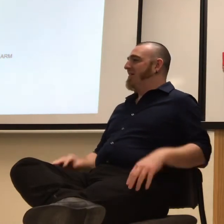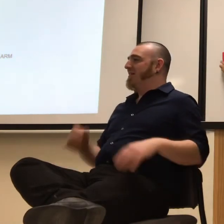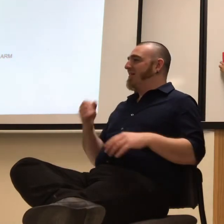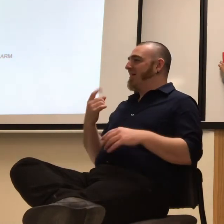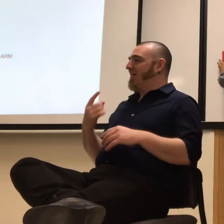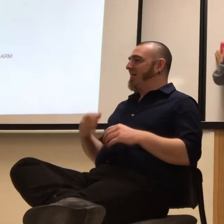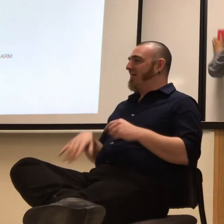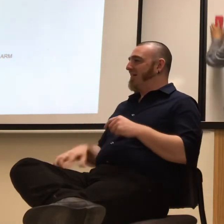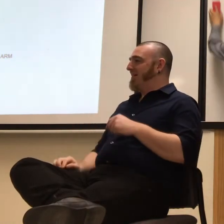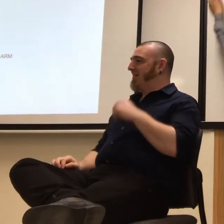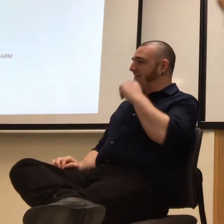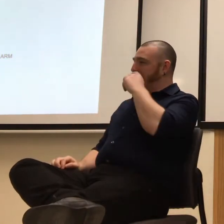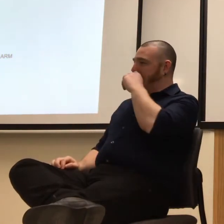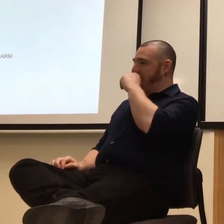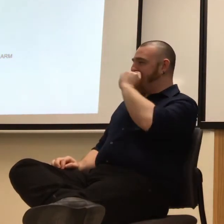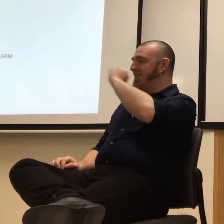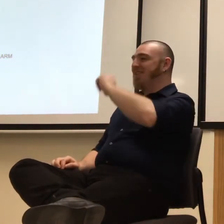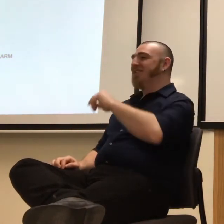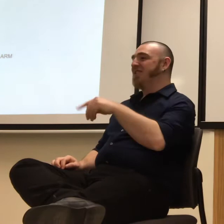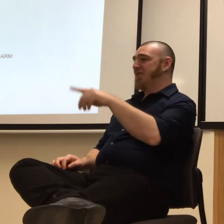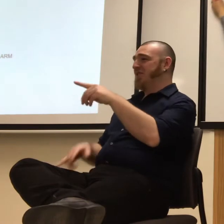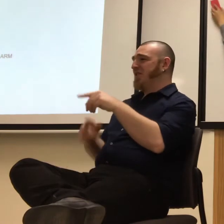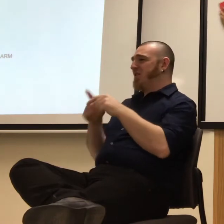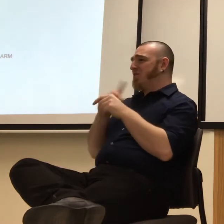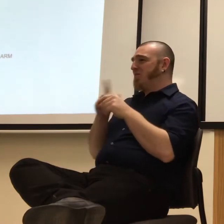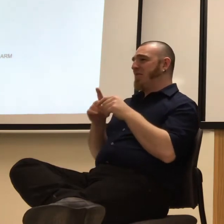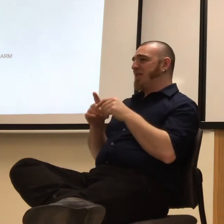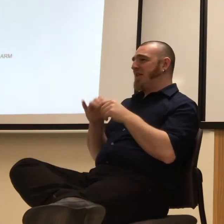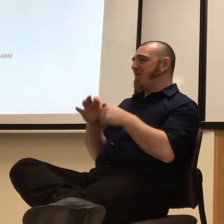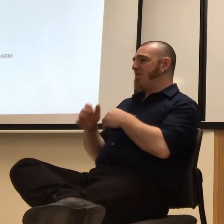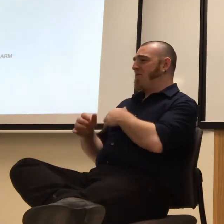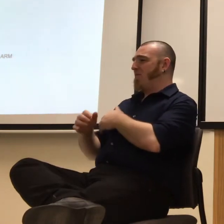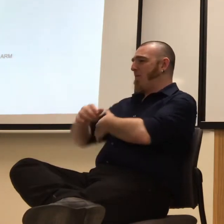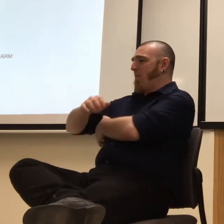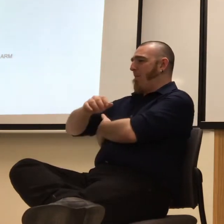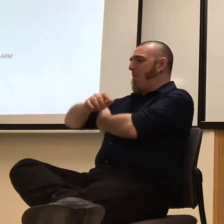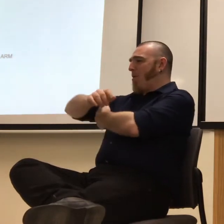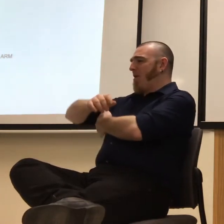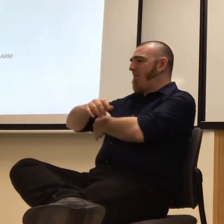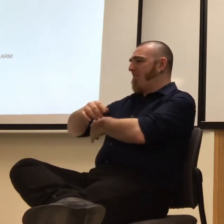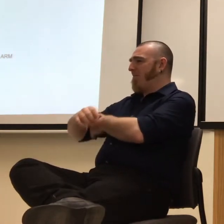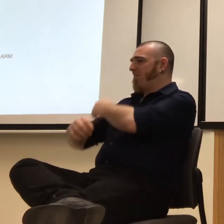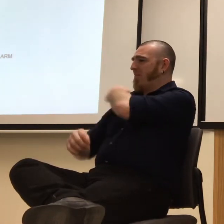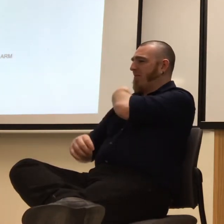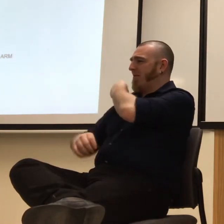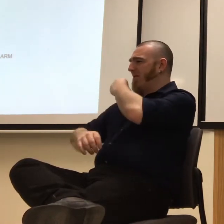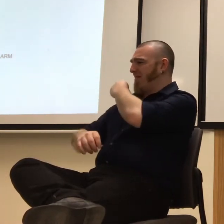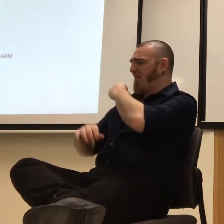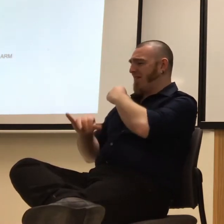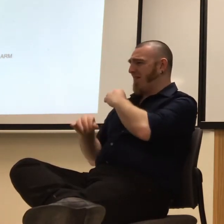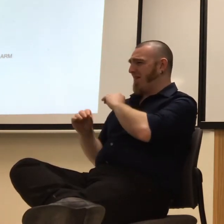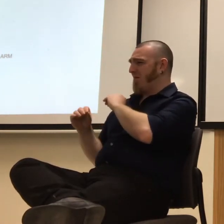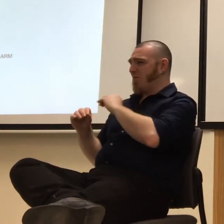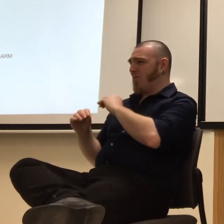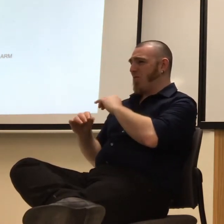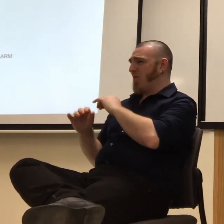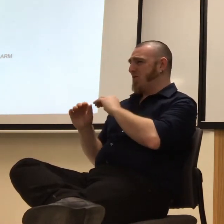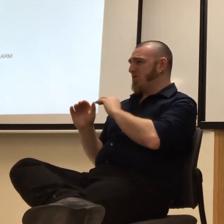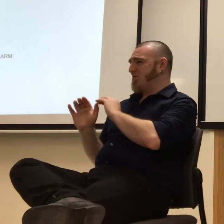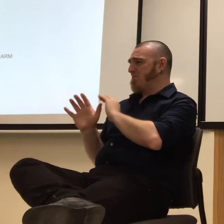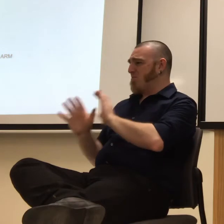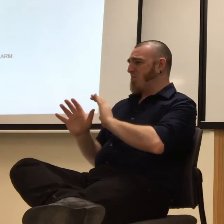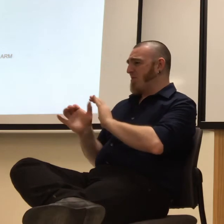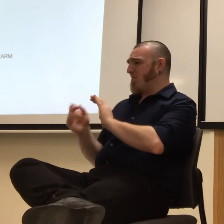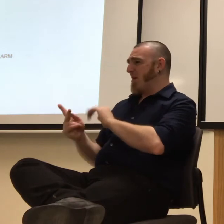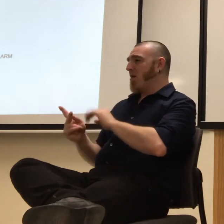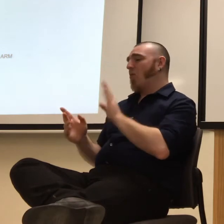me. If you lose muscle of that function, and if you lose that, if it's popping out like that and